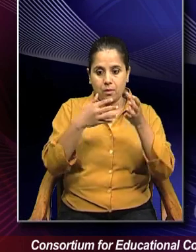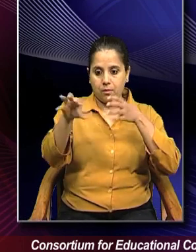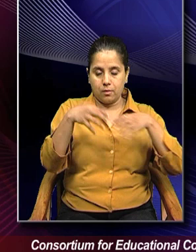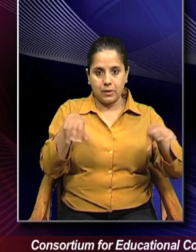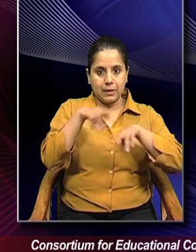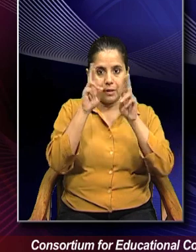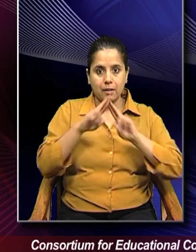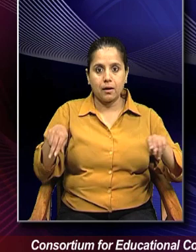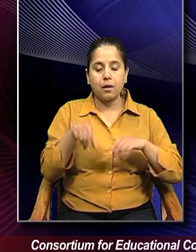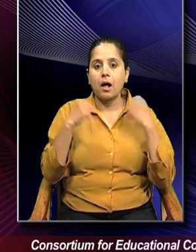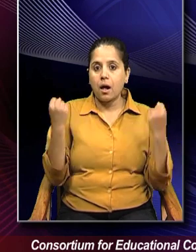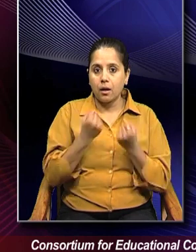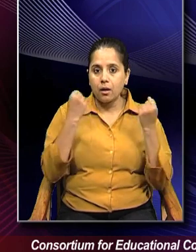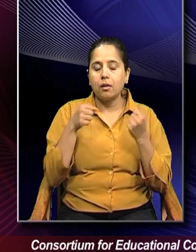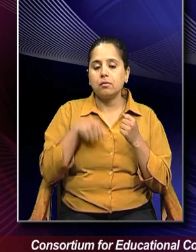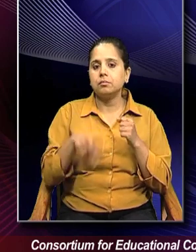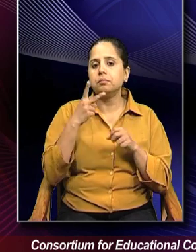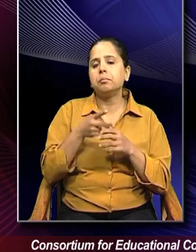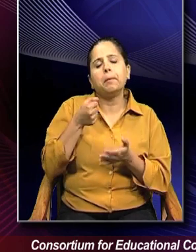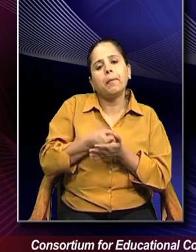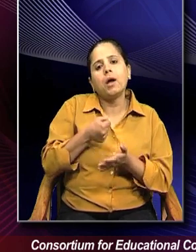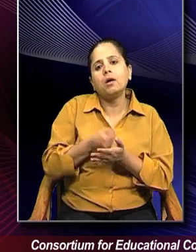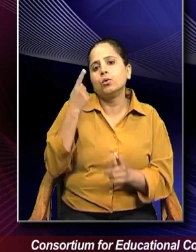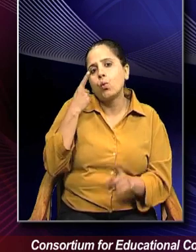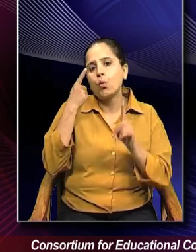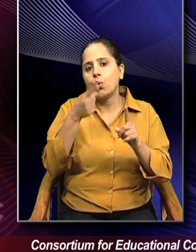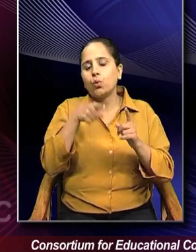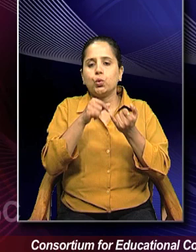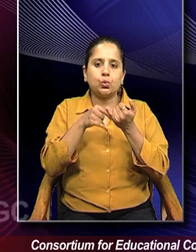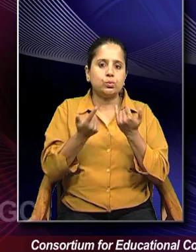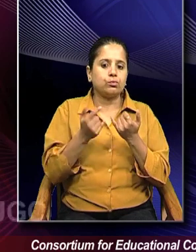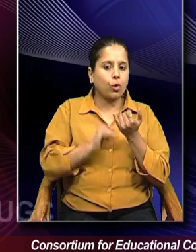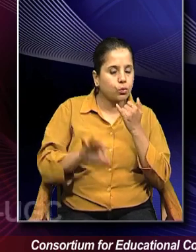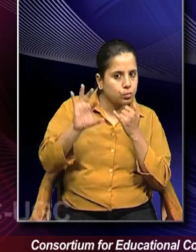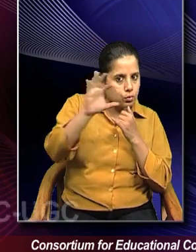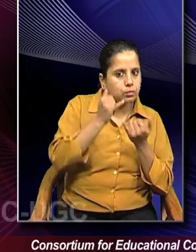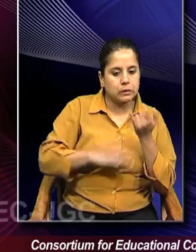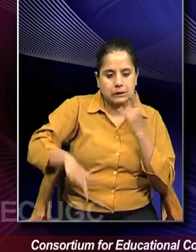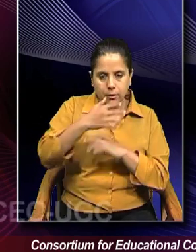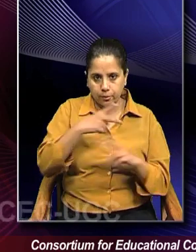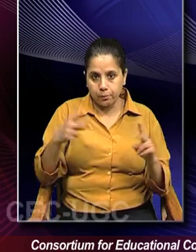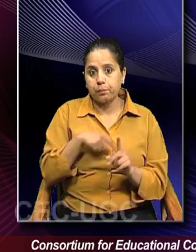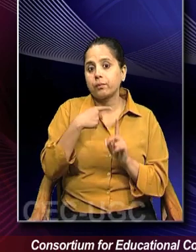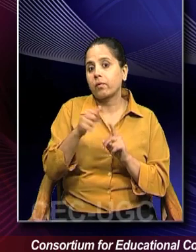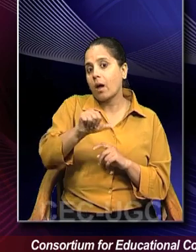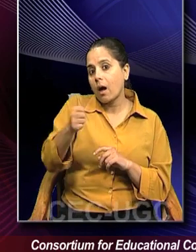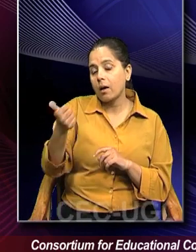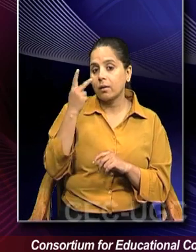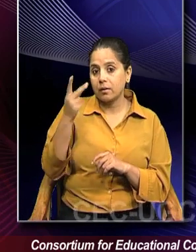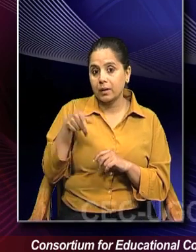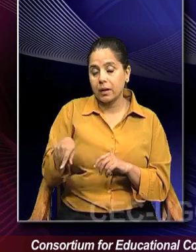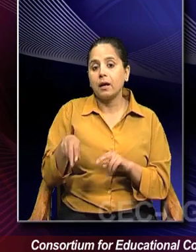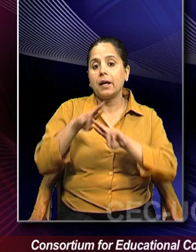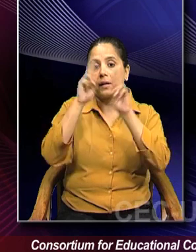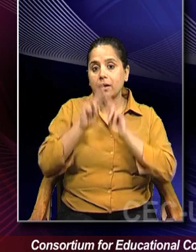activity that sustains the basic goals of society of states. On the other hand, international